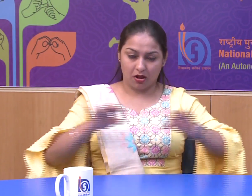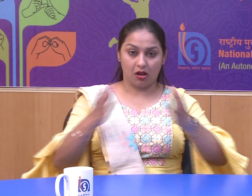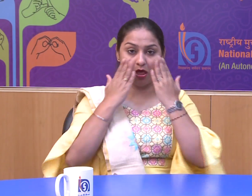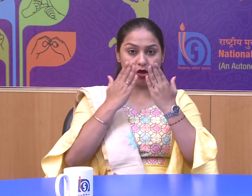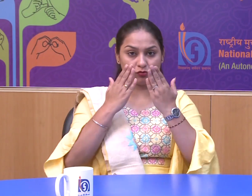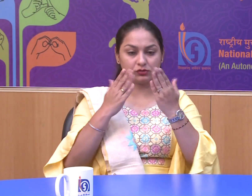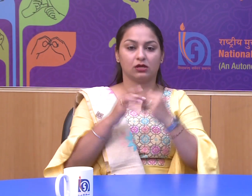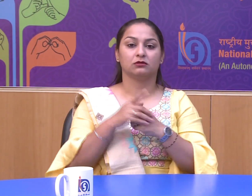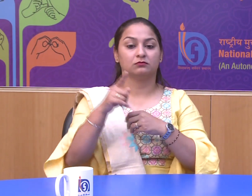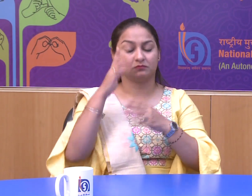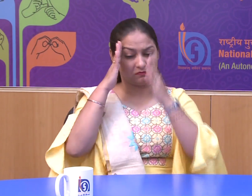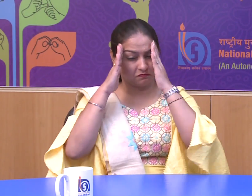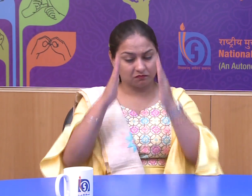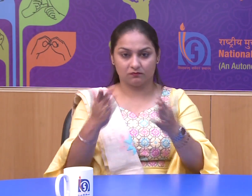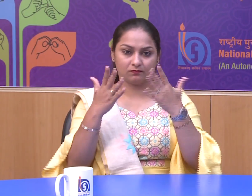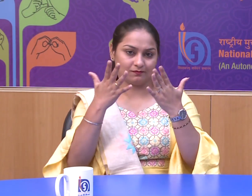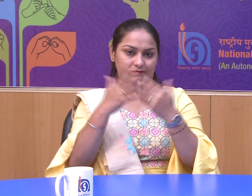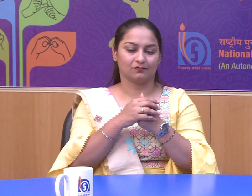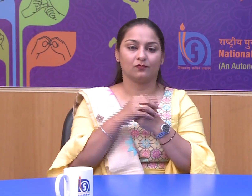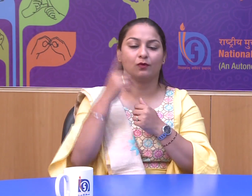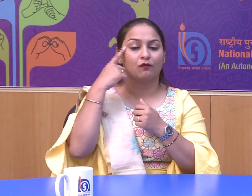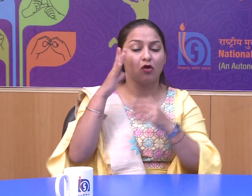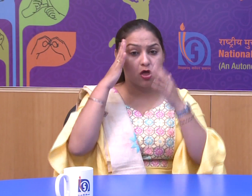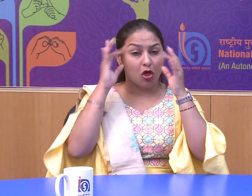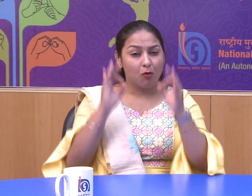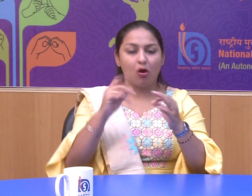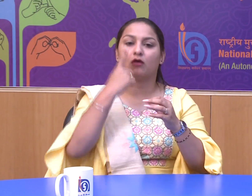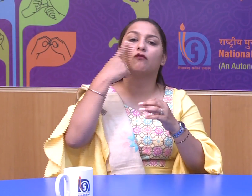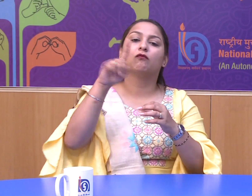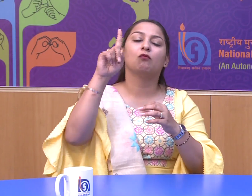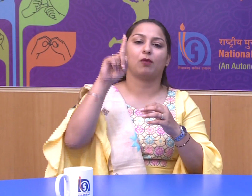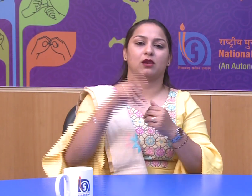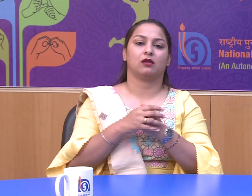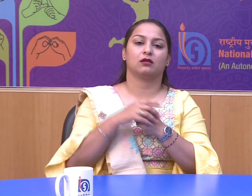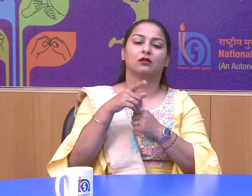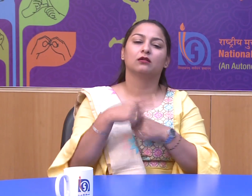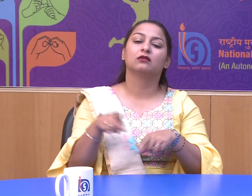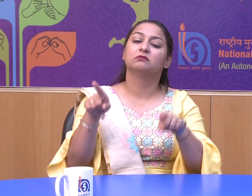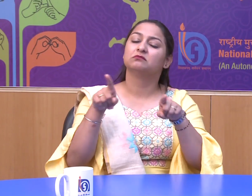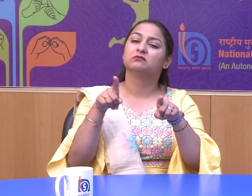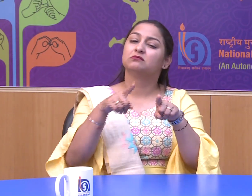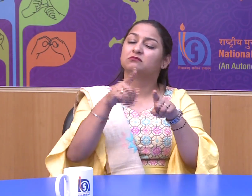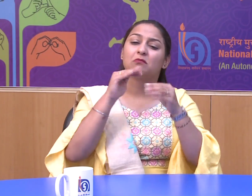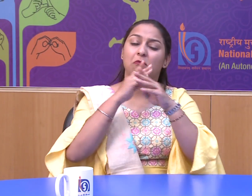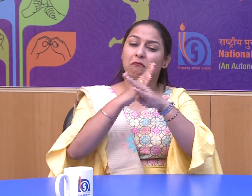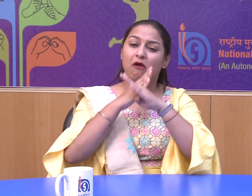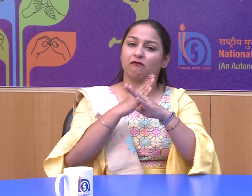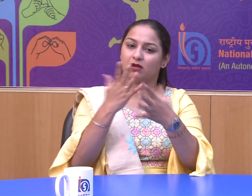considered very important for women, but this did not prevent them